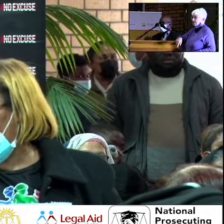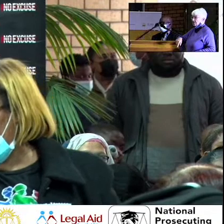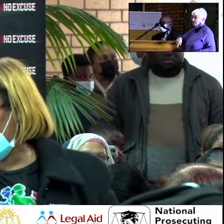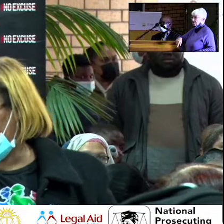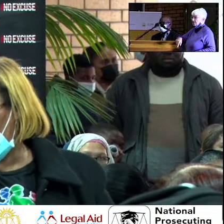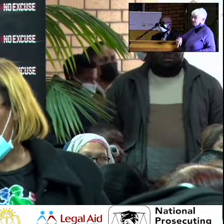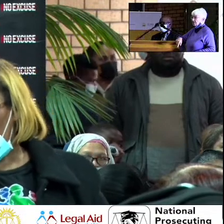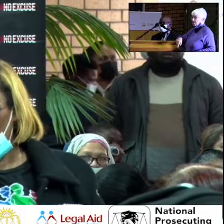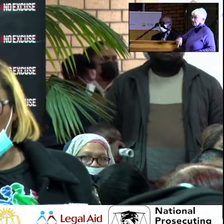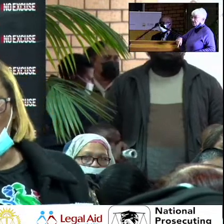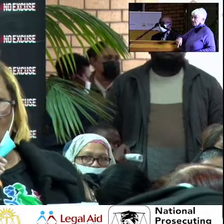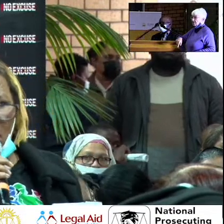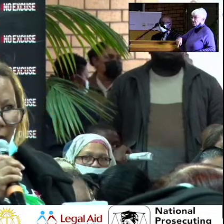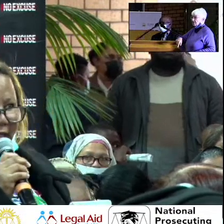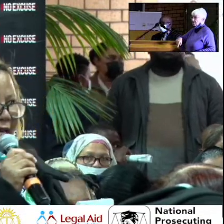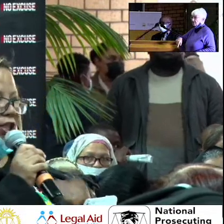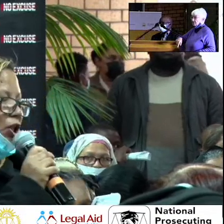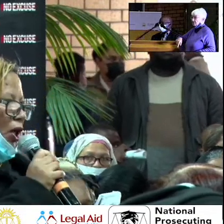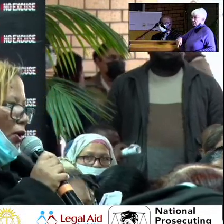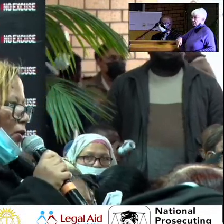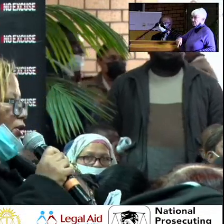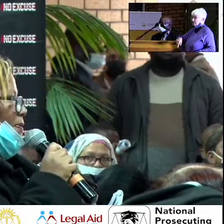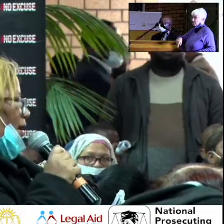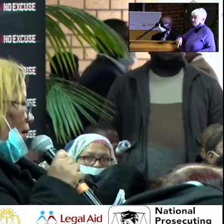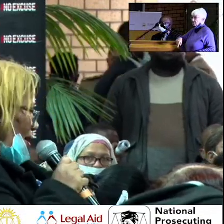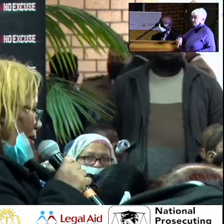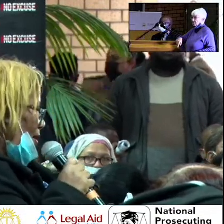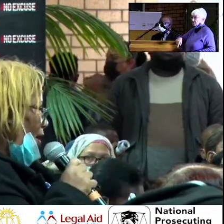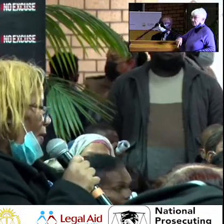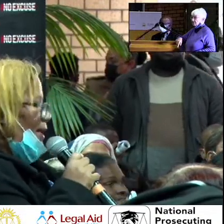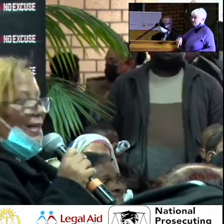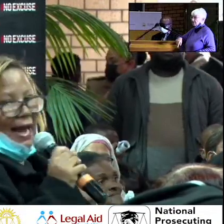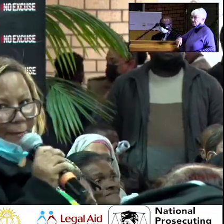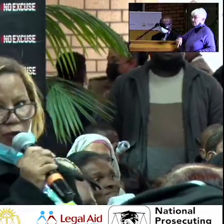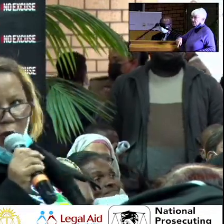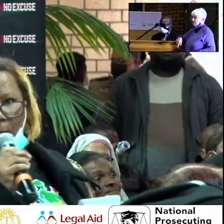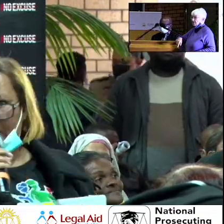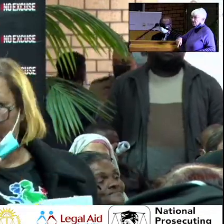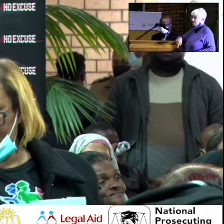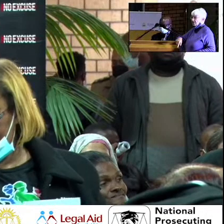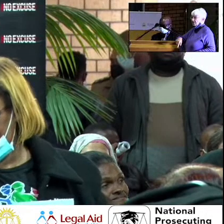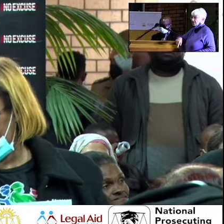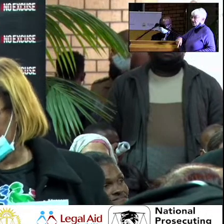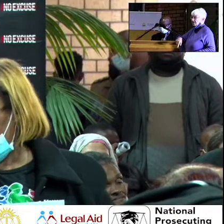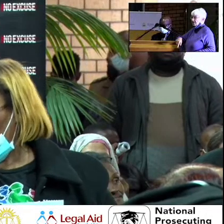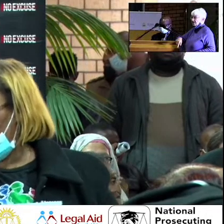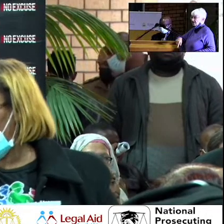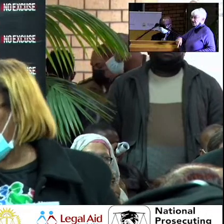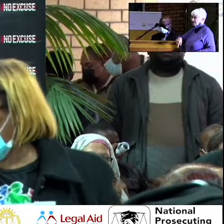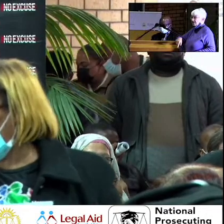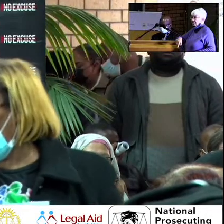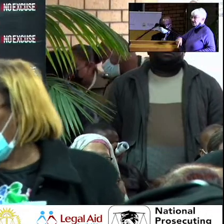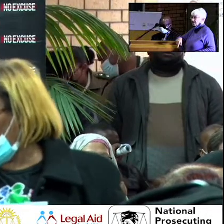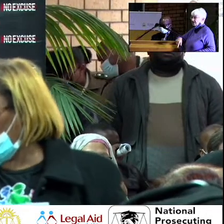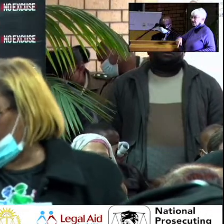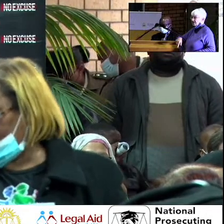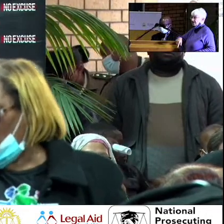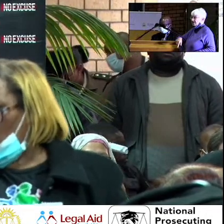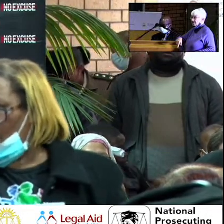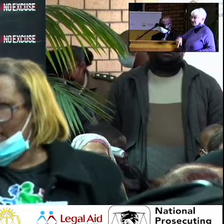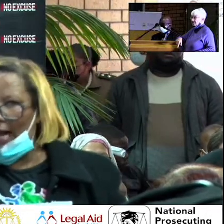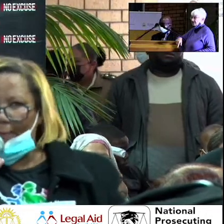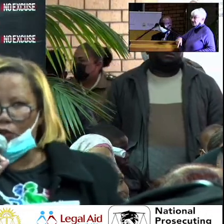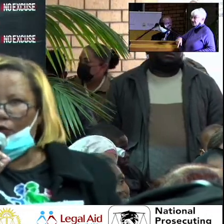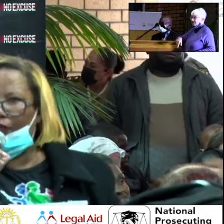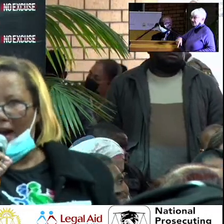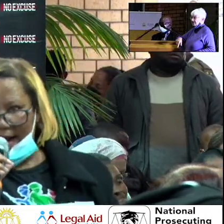the person who always excludes Belhar when it comes to opportunities, when it comes to workshops, when